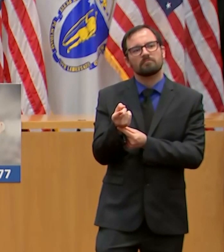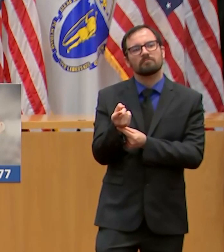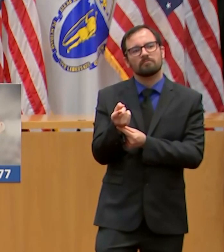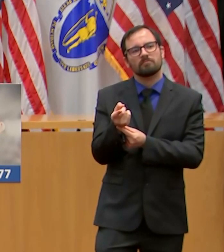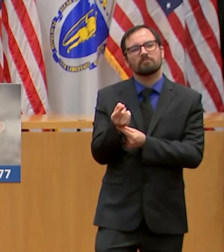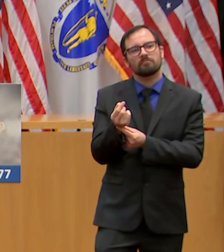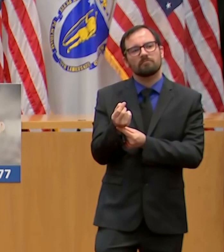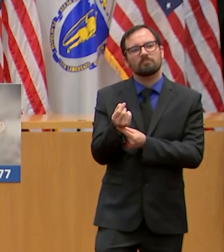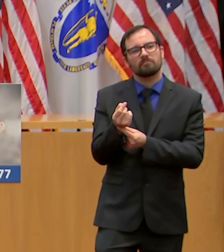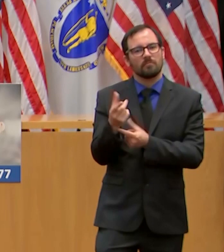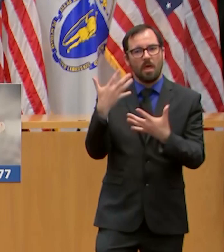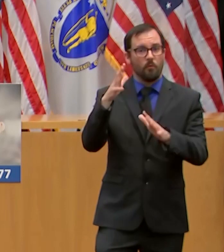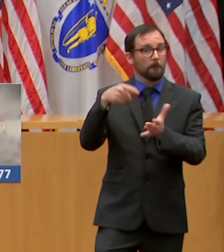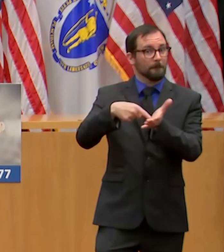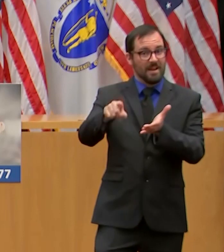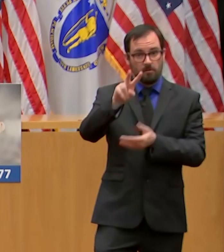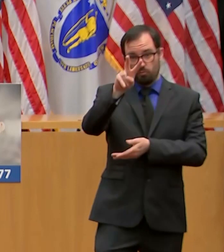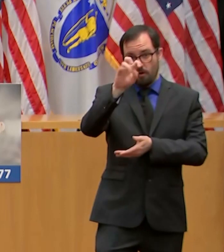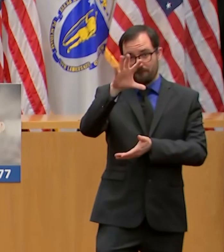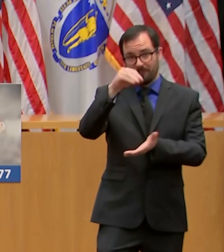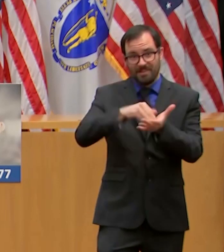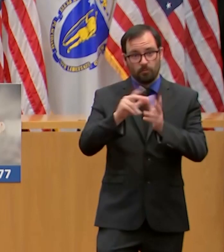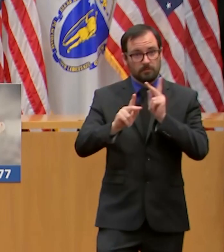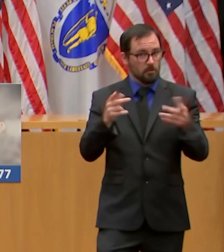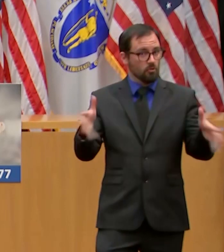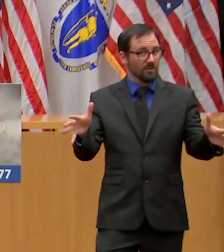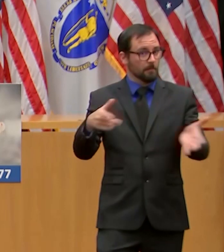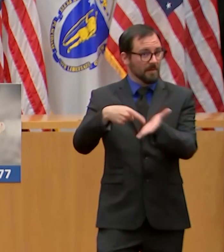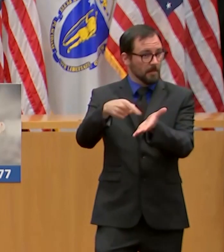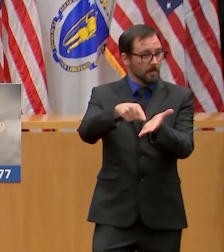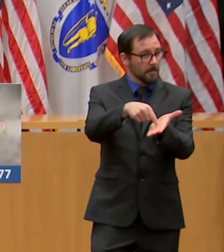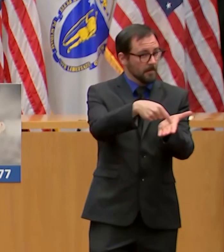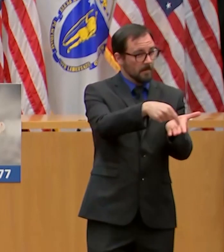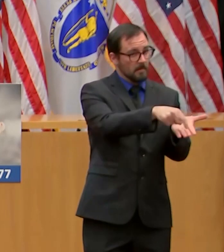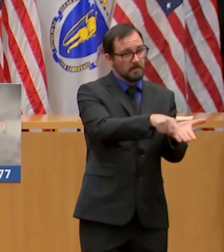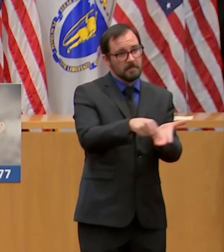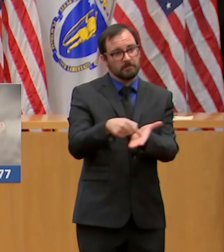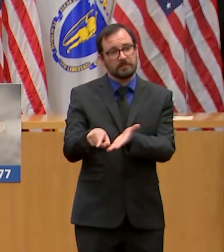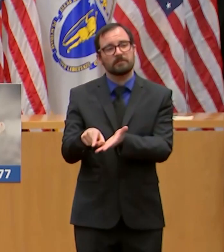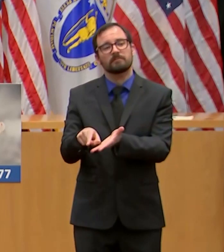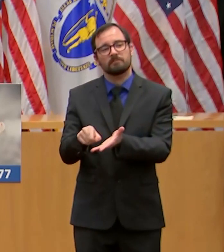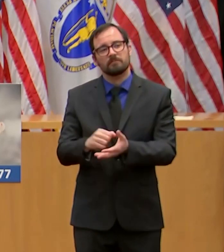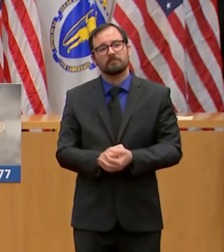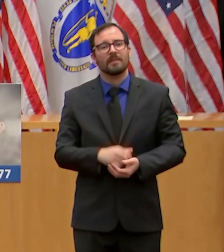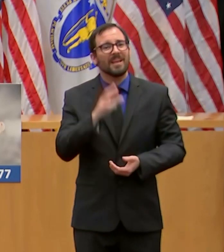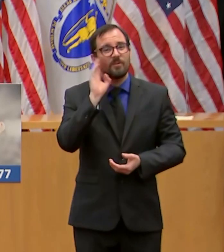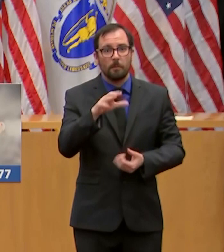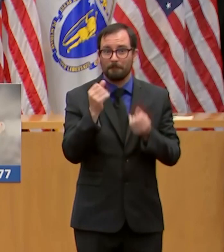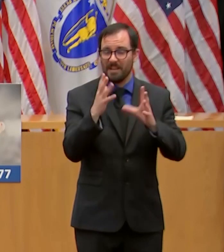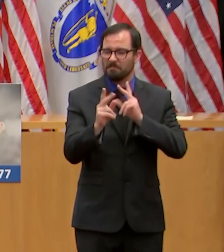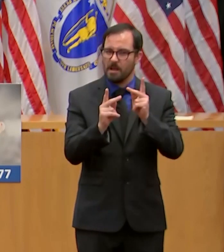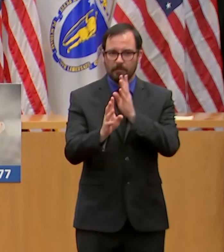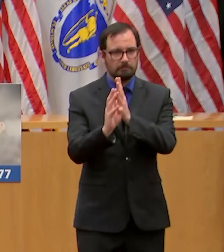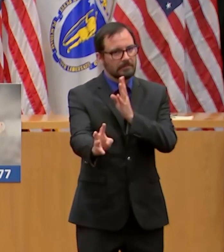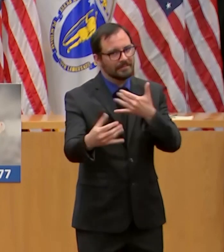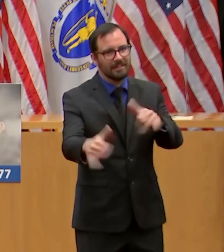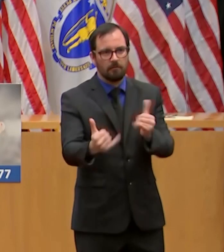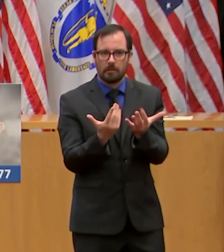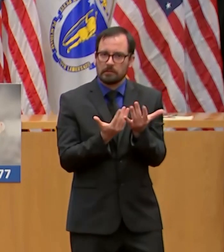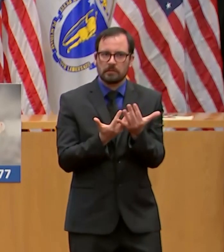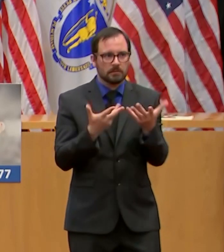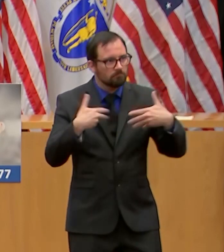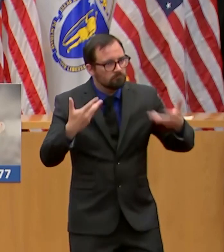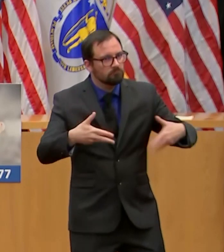historic volume of new claims, we know that a large number of people are still working through the application process, which often requires, in